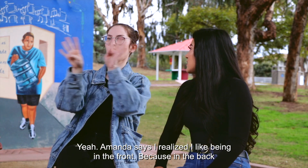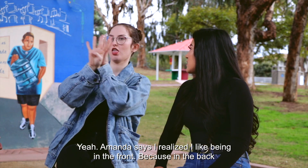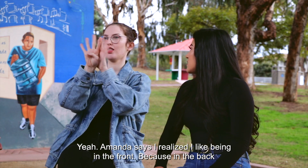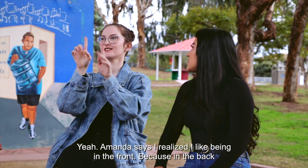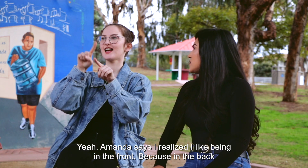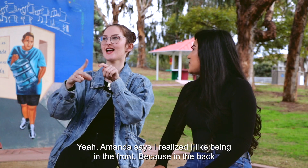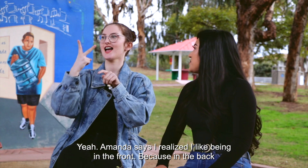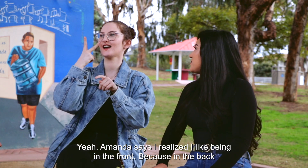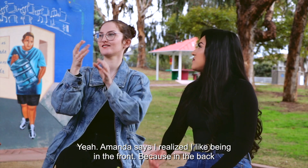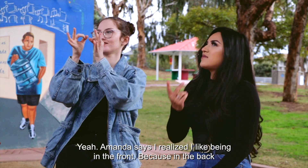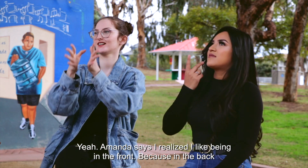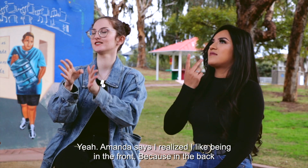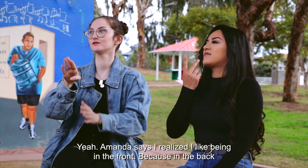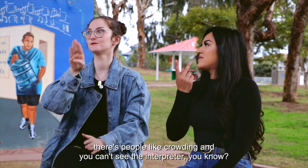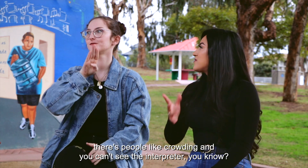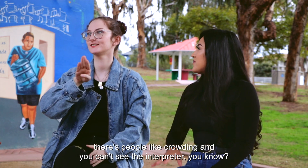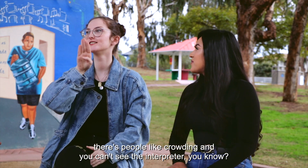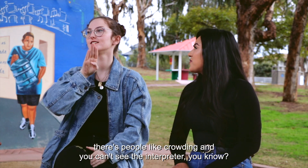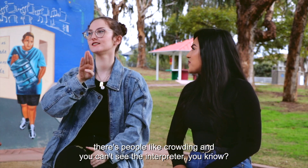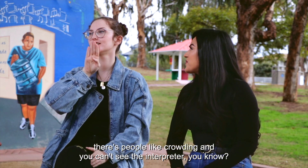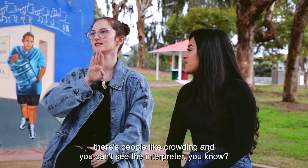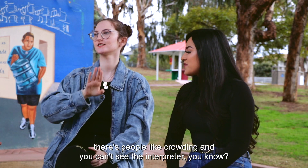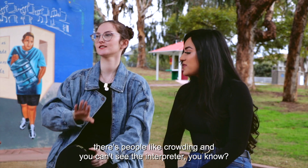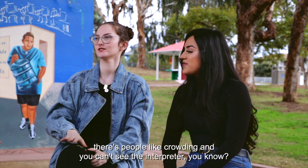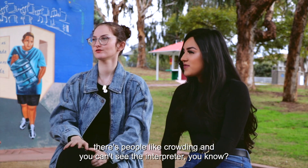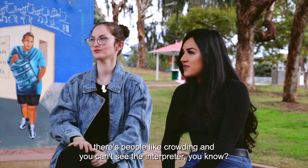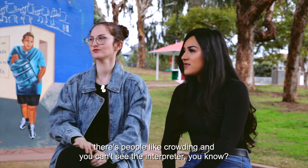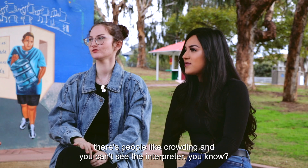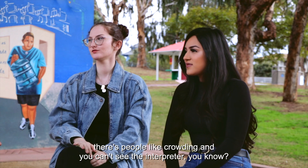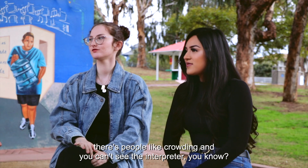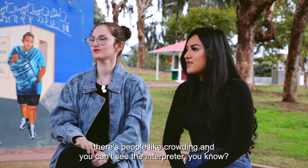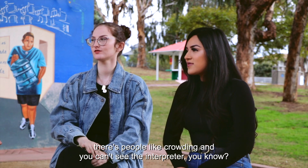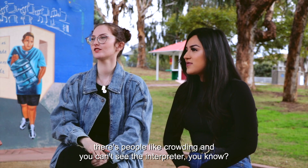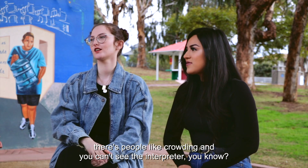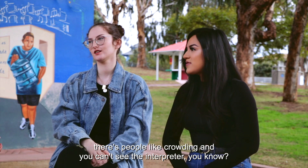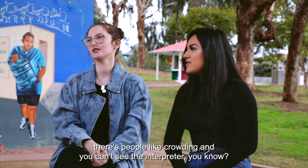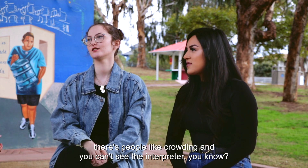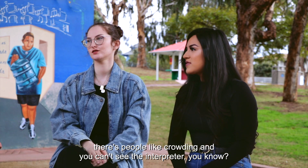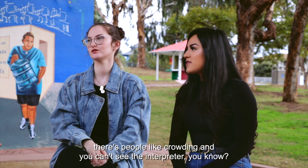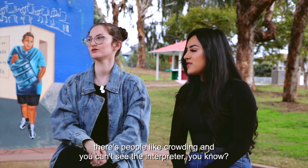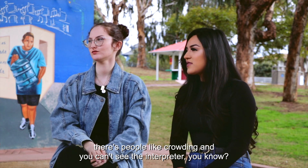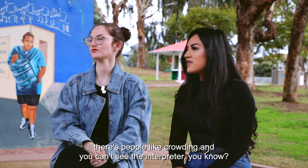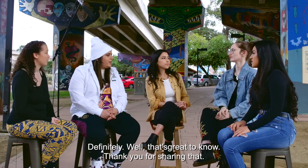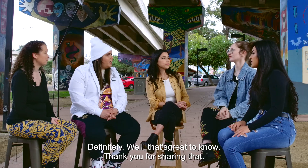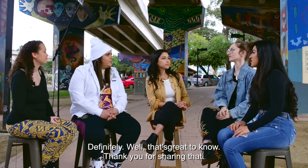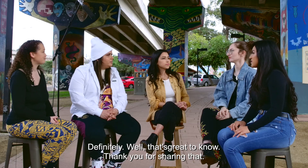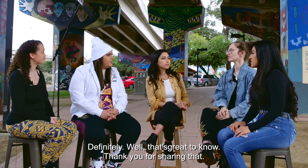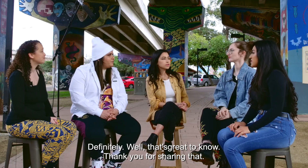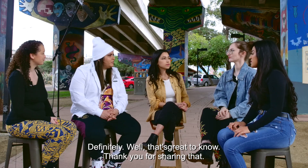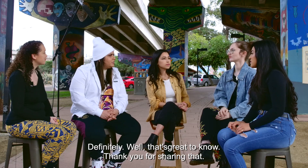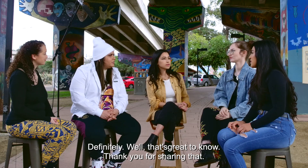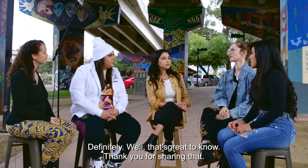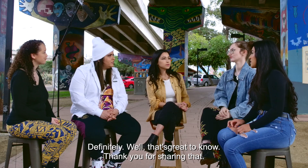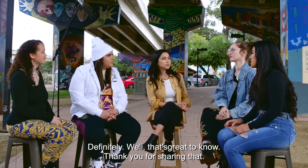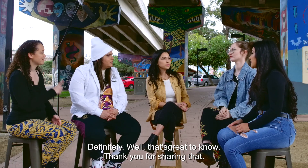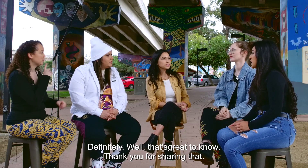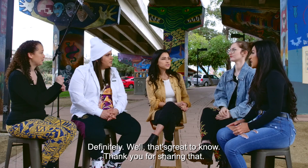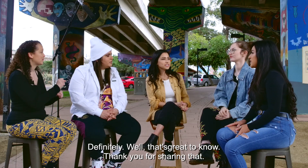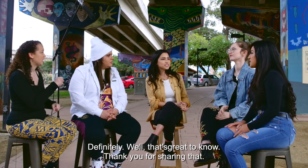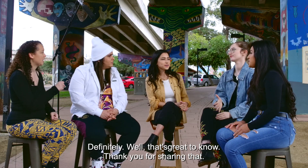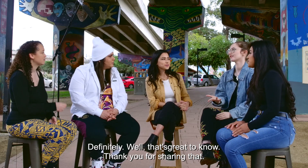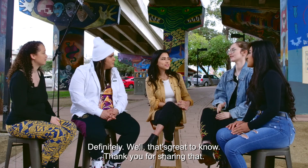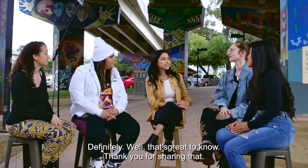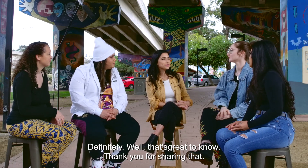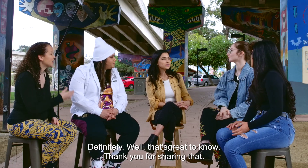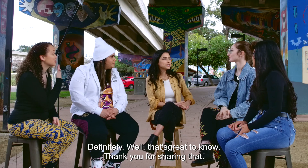in the front because in the back, there's people like crowding and you can't see the interpreter, you know? Yeah, definitely. Well, that's